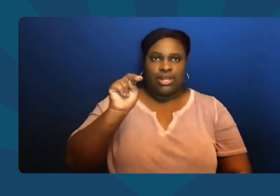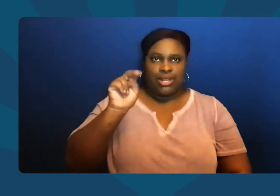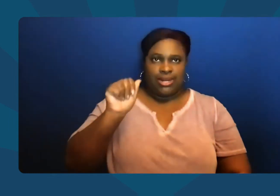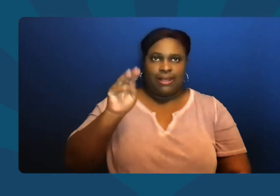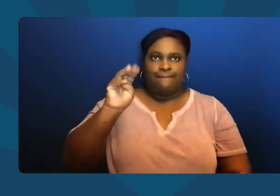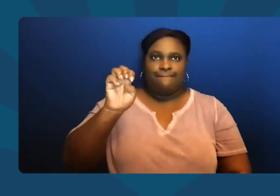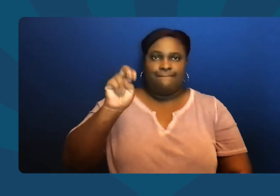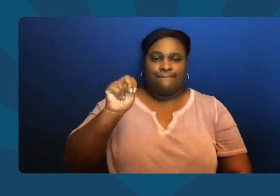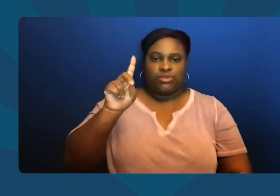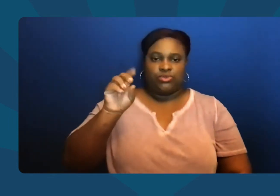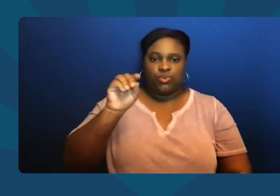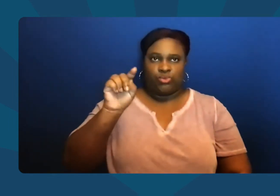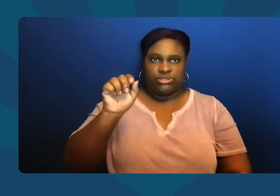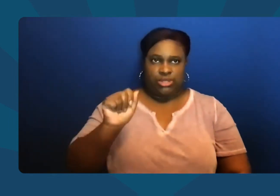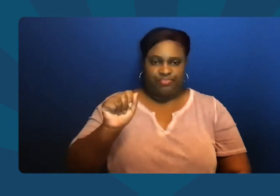Joanna Mendoza.